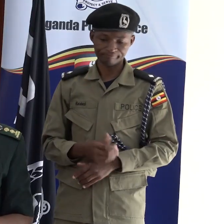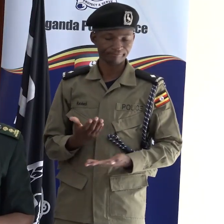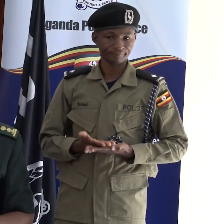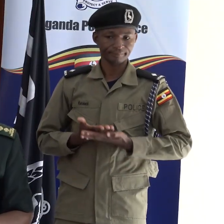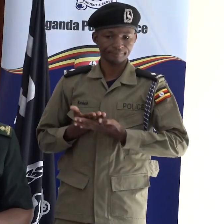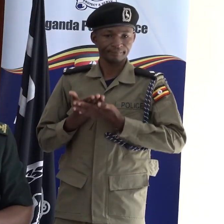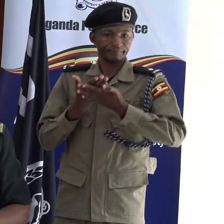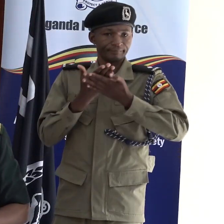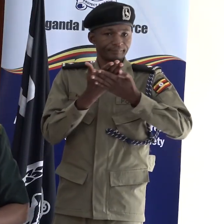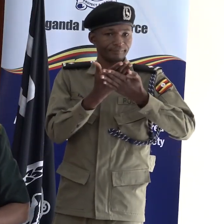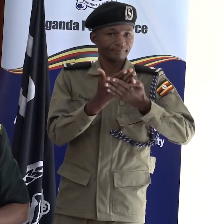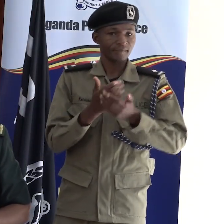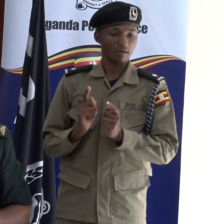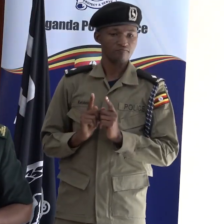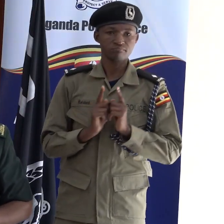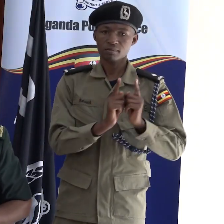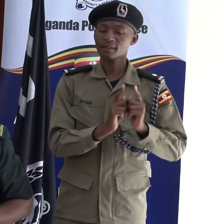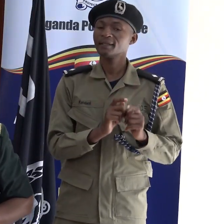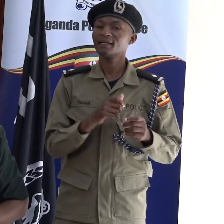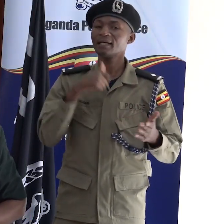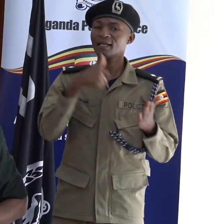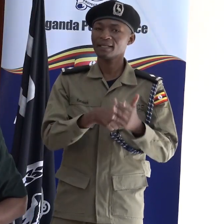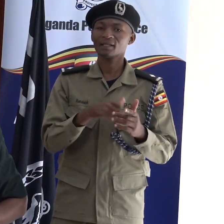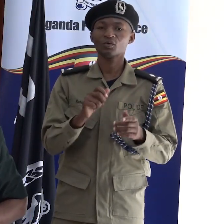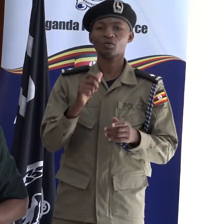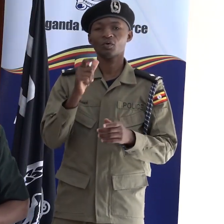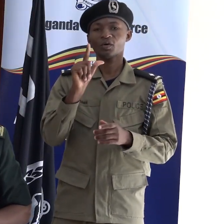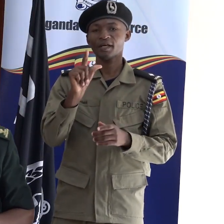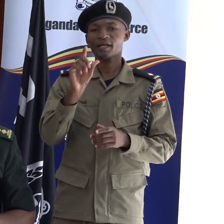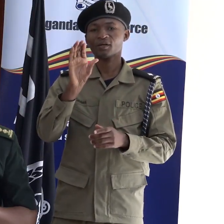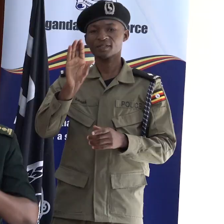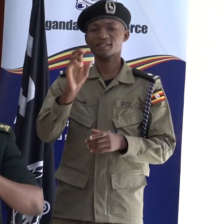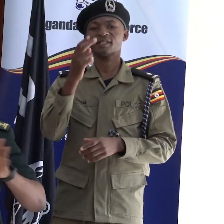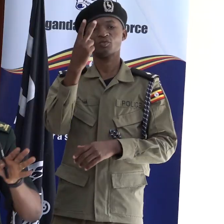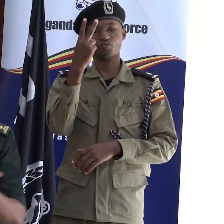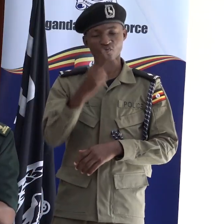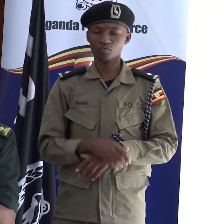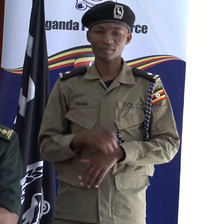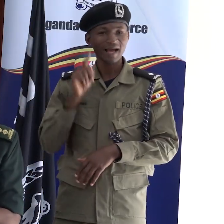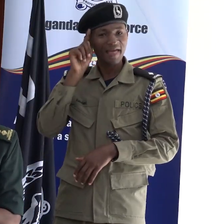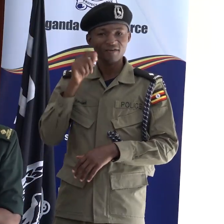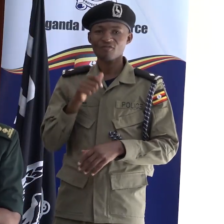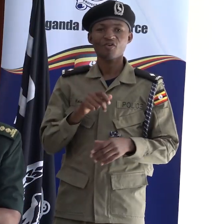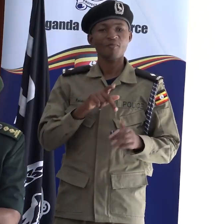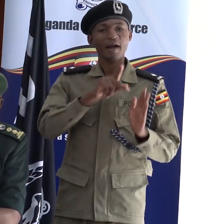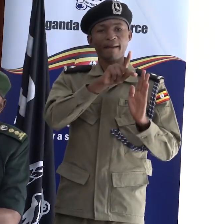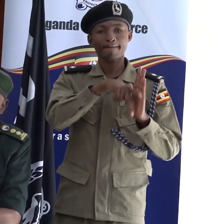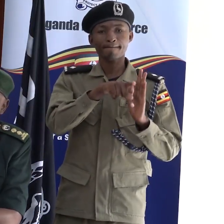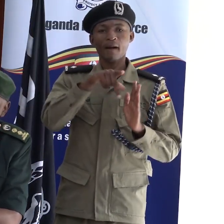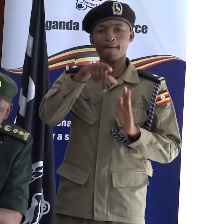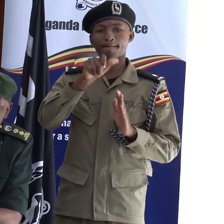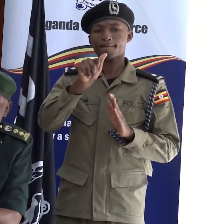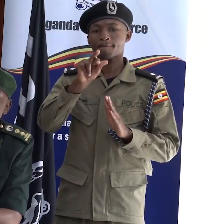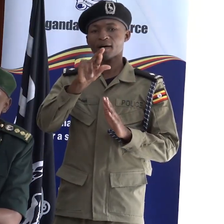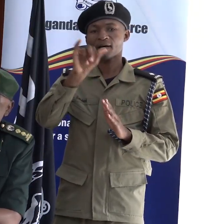to LC2 for LC2 endorsement. LC2 also from, I think, a parish that has got